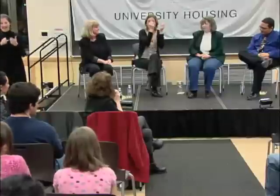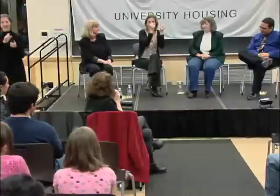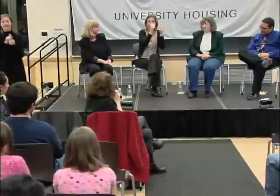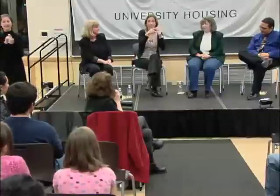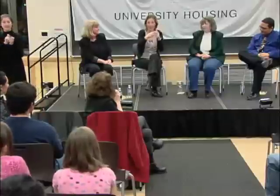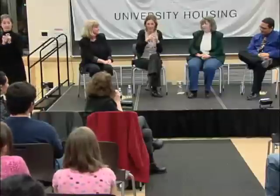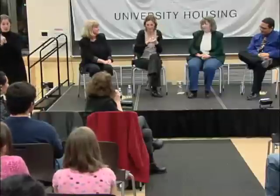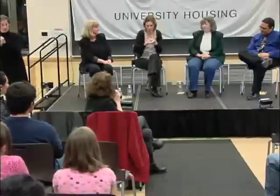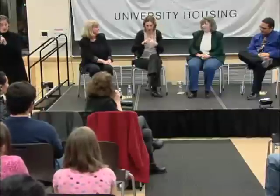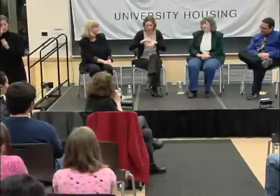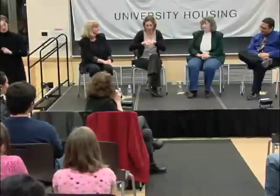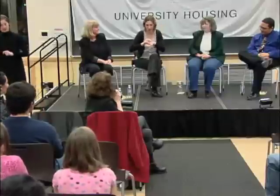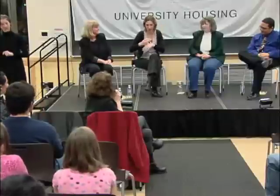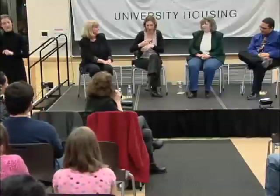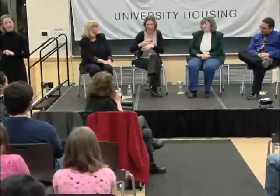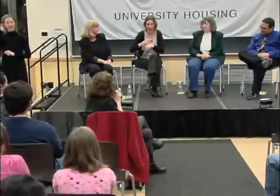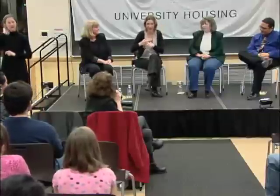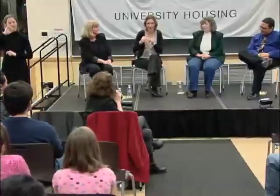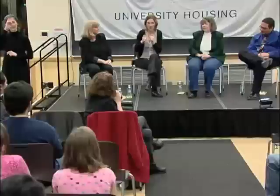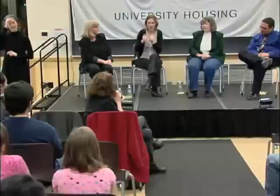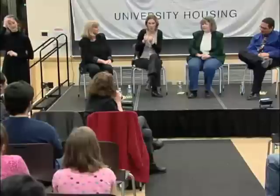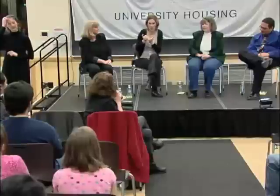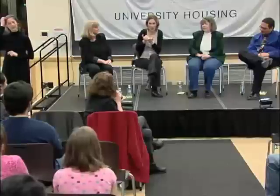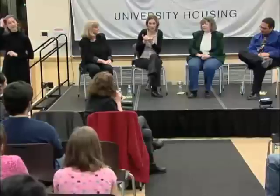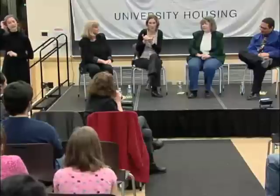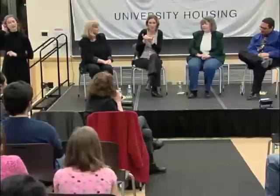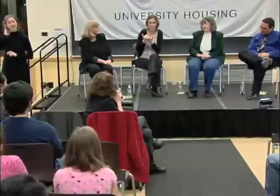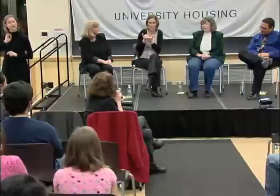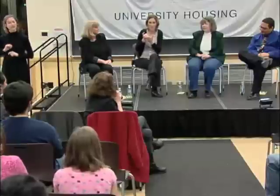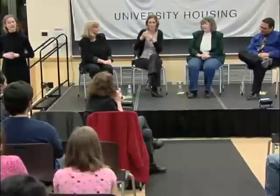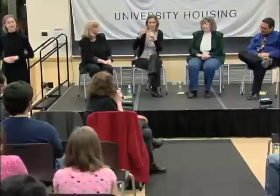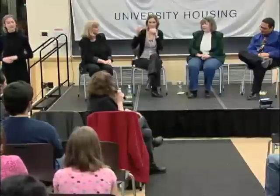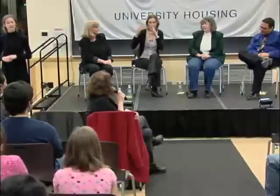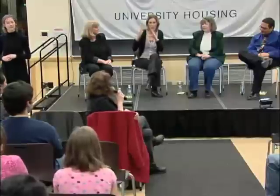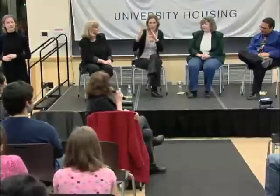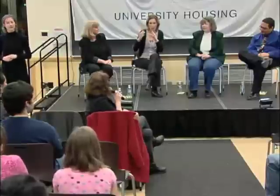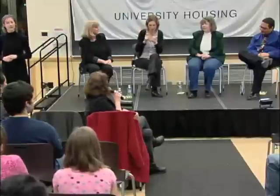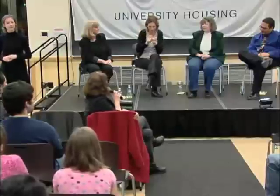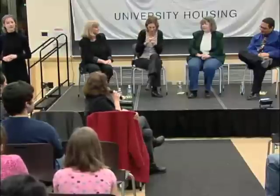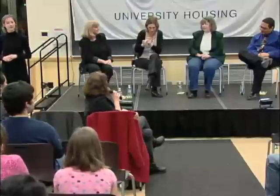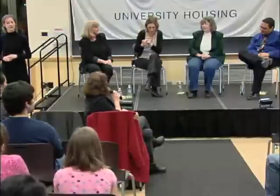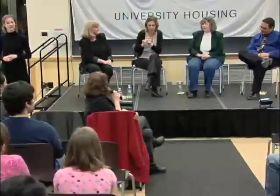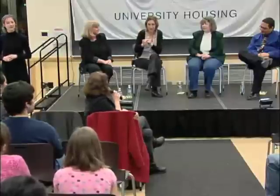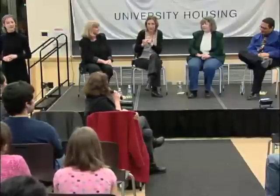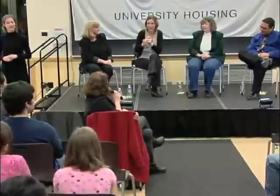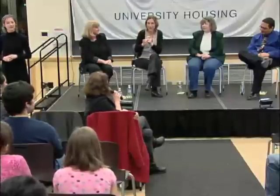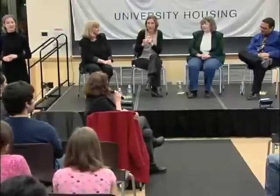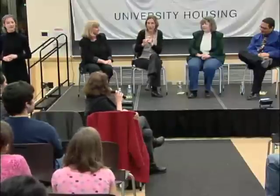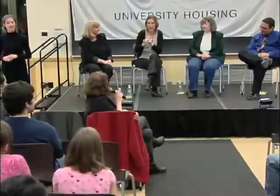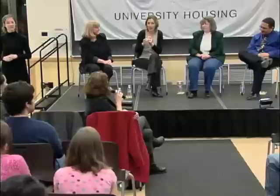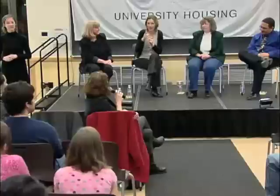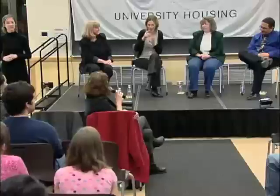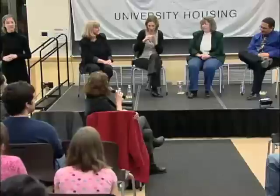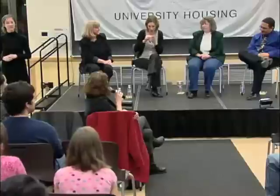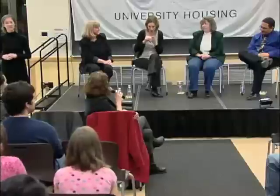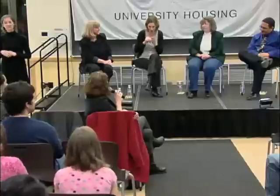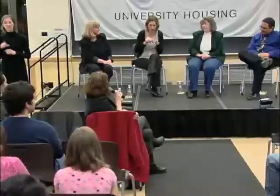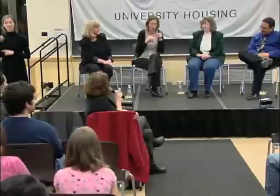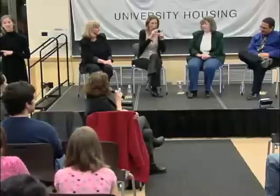it. First you sign it, then you write it into English second with help from the teacher. You translate it. And so